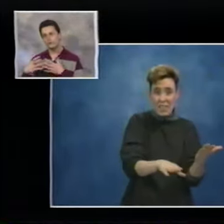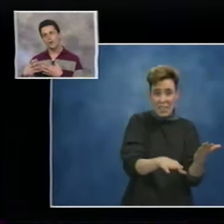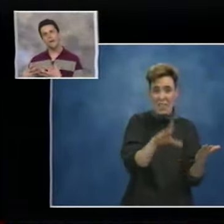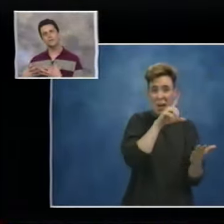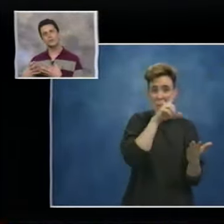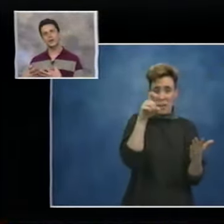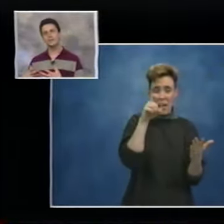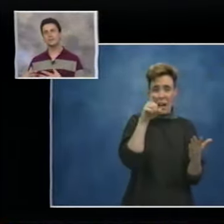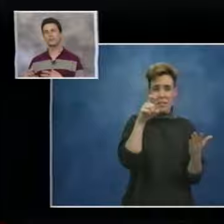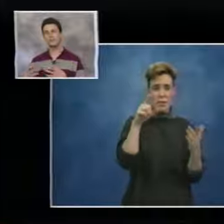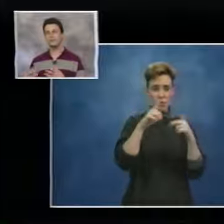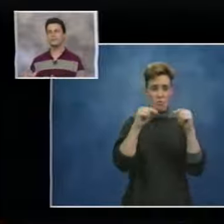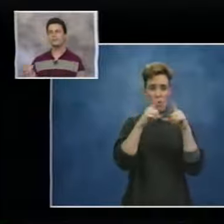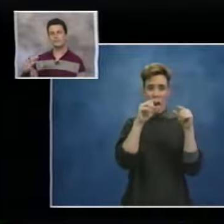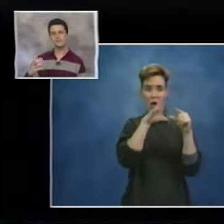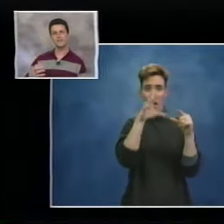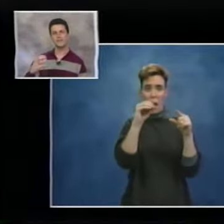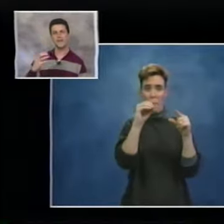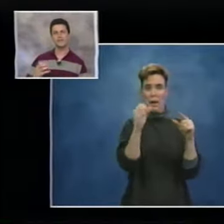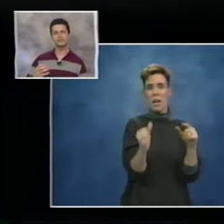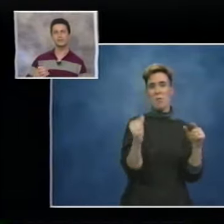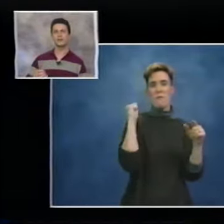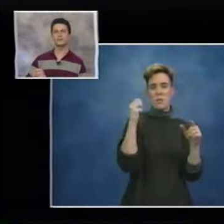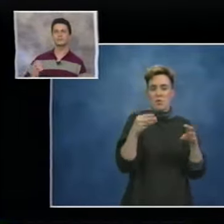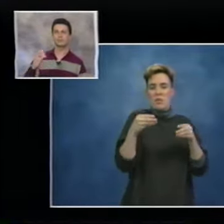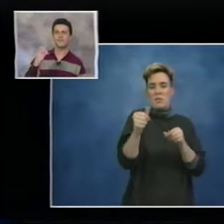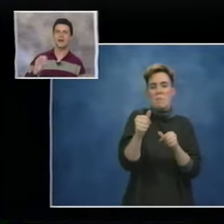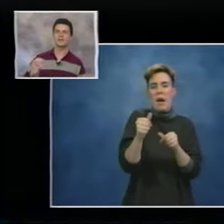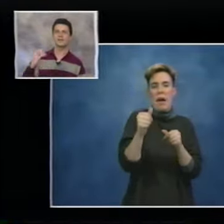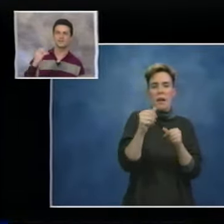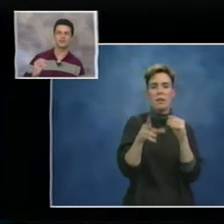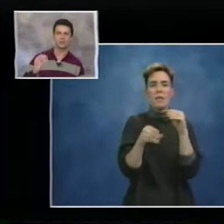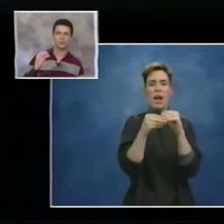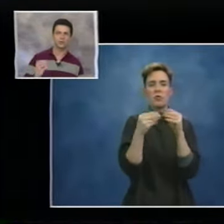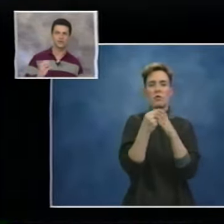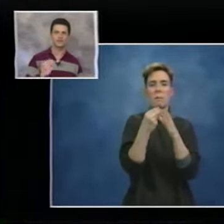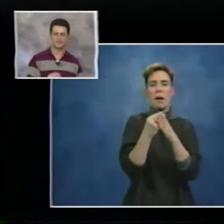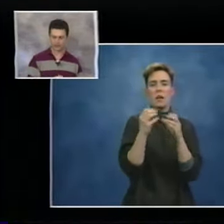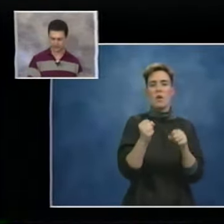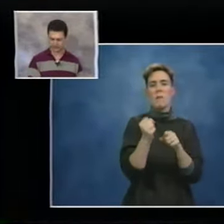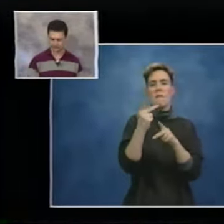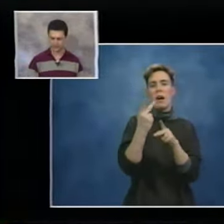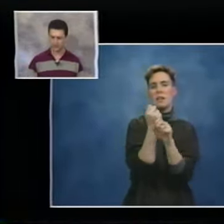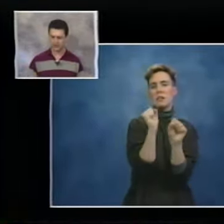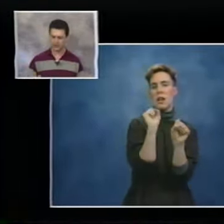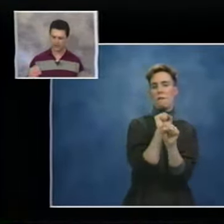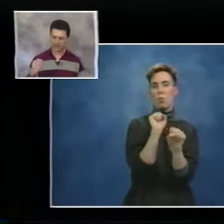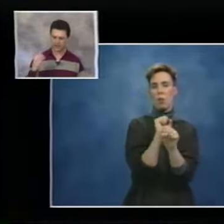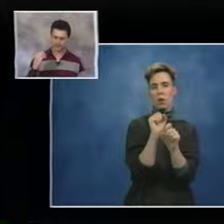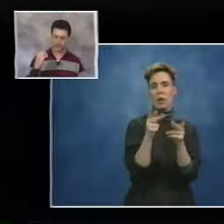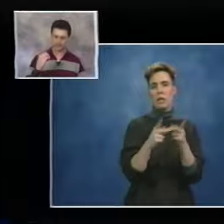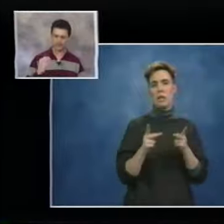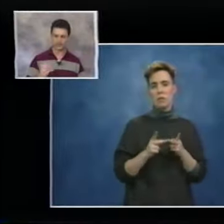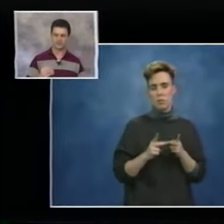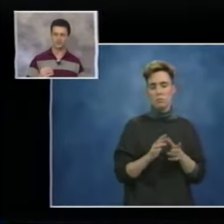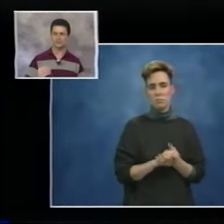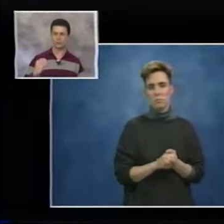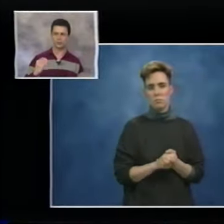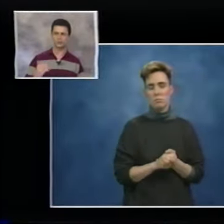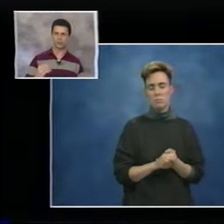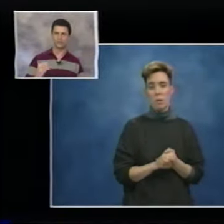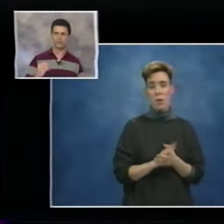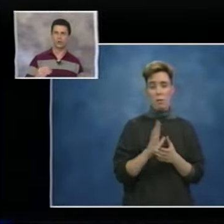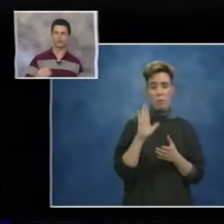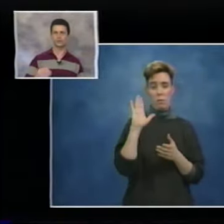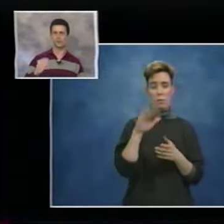the Triangle Company refused to spend the extra money to provide a safe working conditions. Those conditions